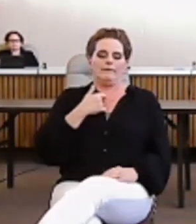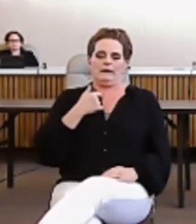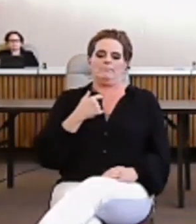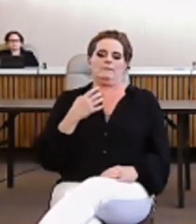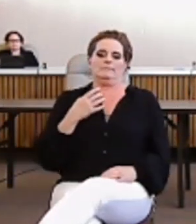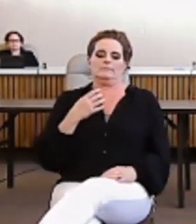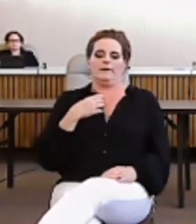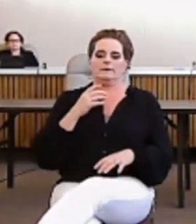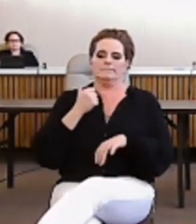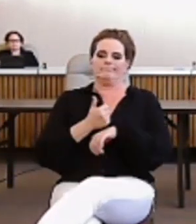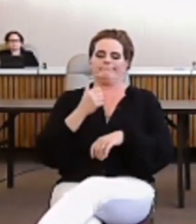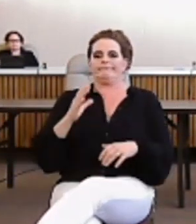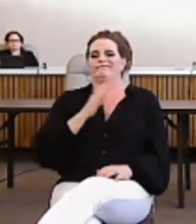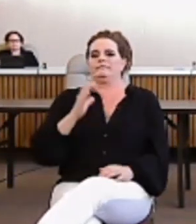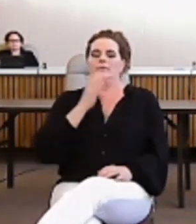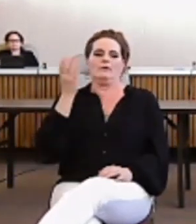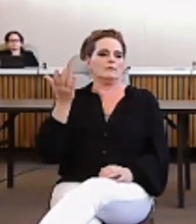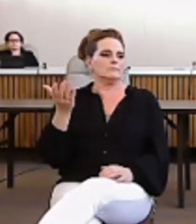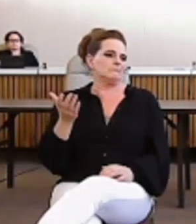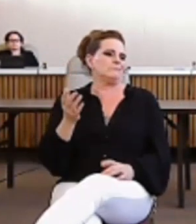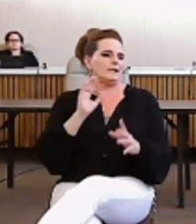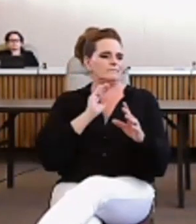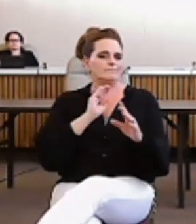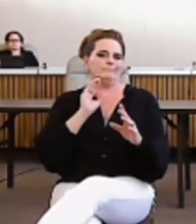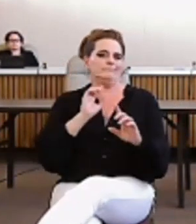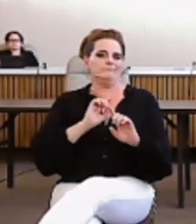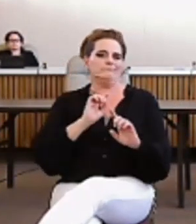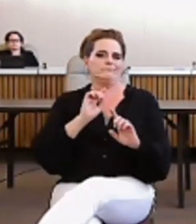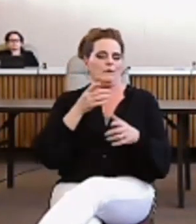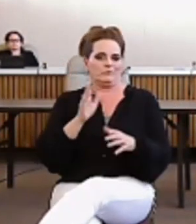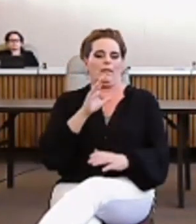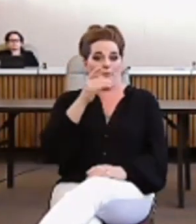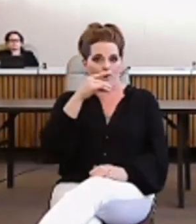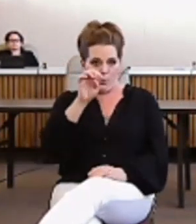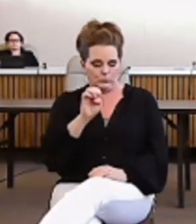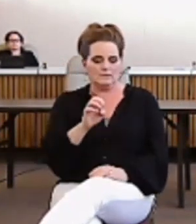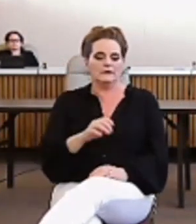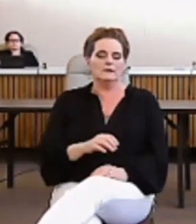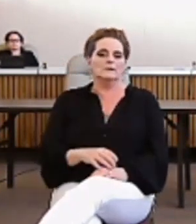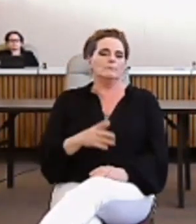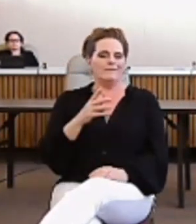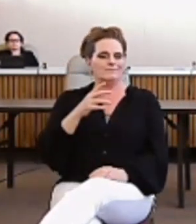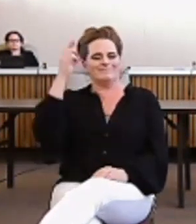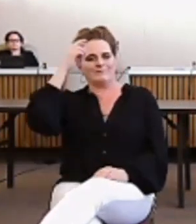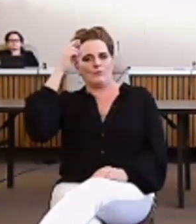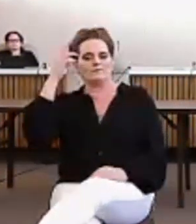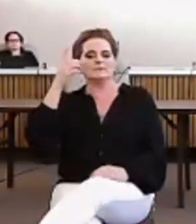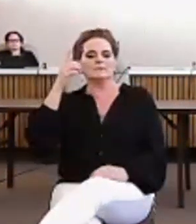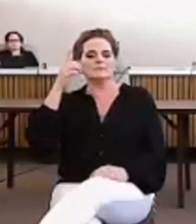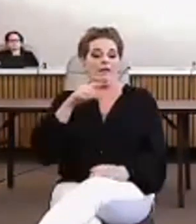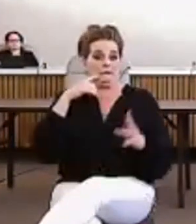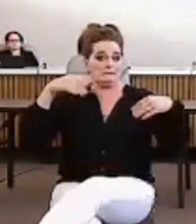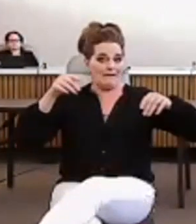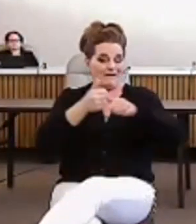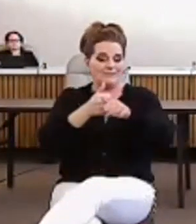people's vehicles as allowed by code. But because the sale